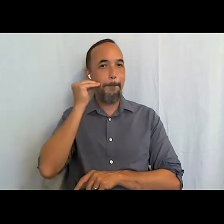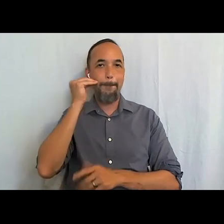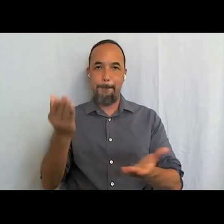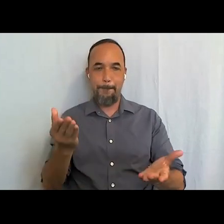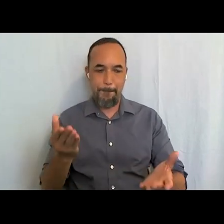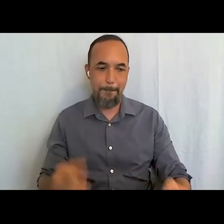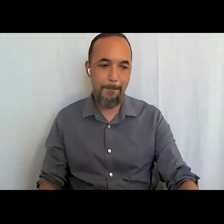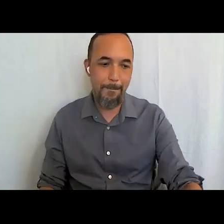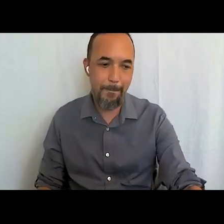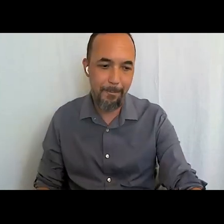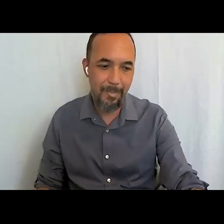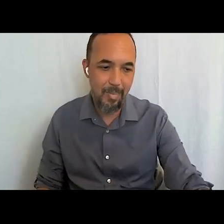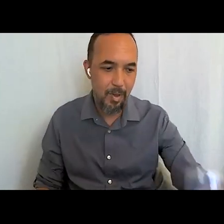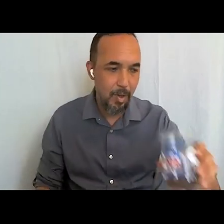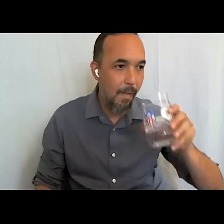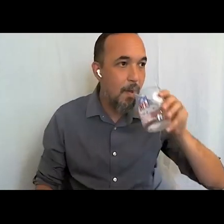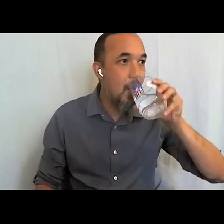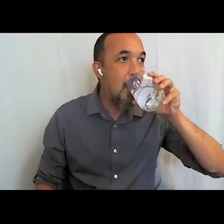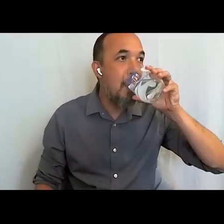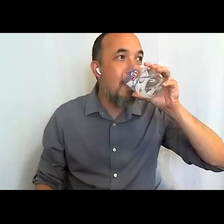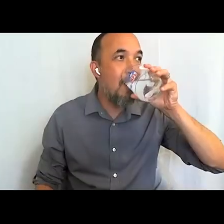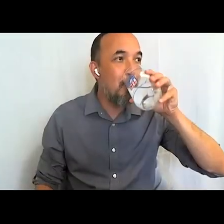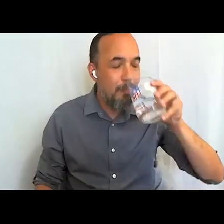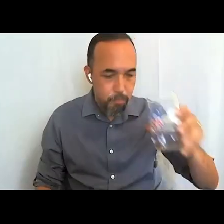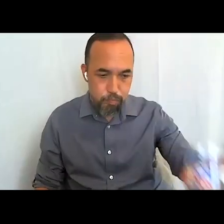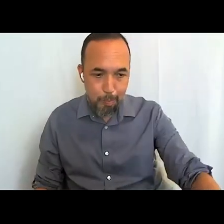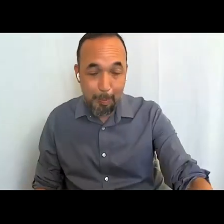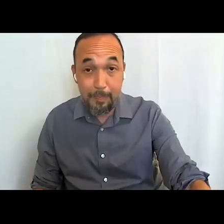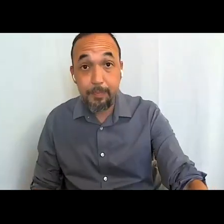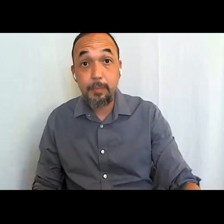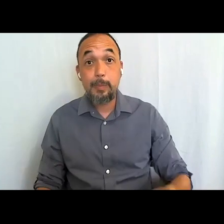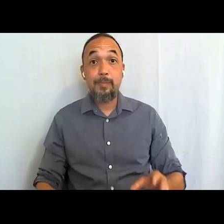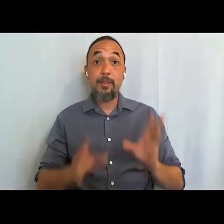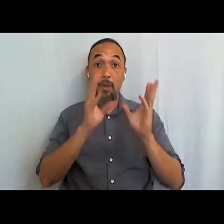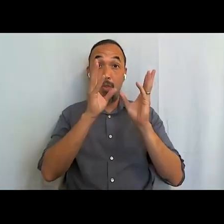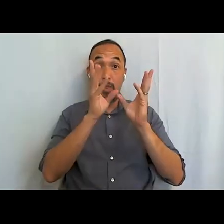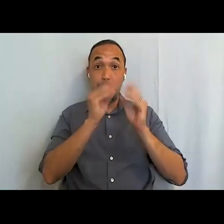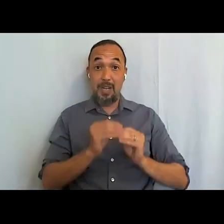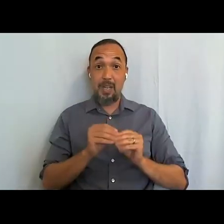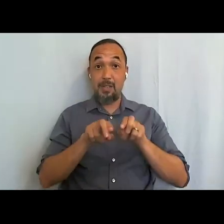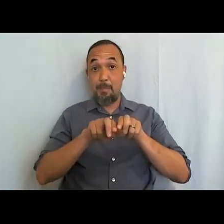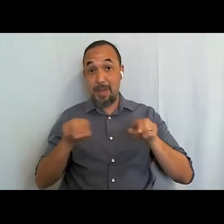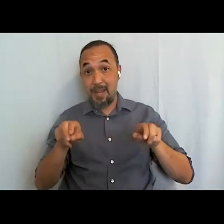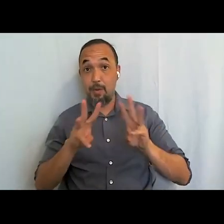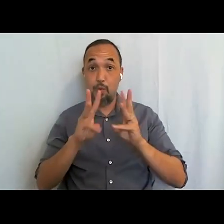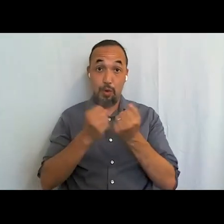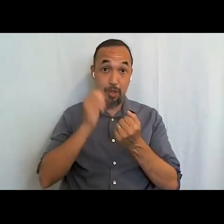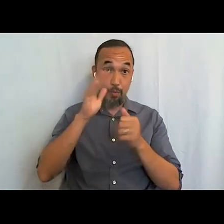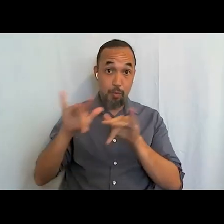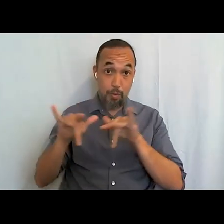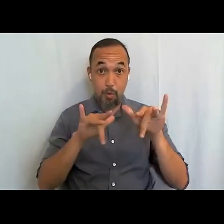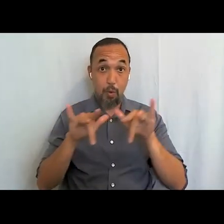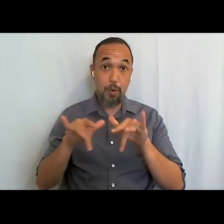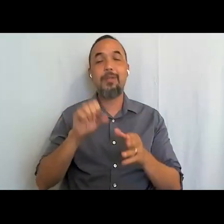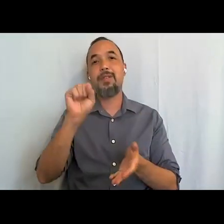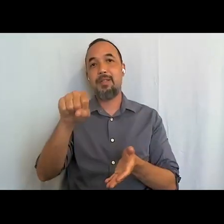Will the guest panels be recorded by GISH? Yes, typically they are. That is correct, unless there's some sort of malfunction. One